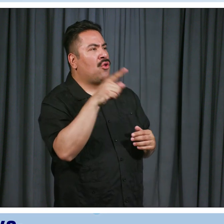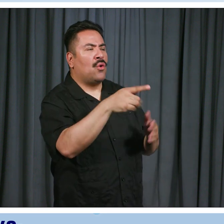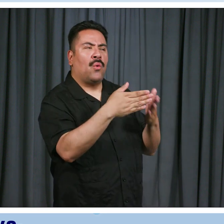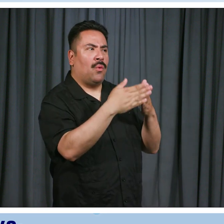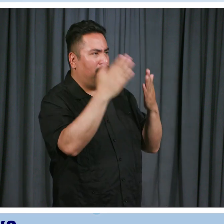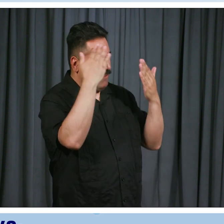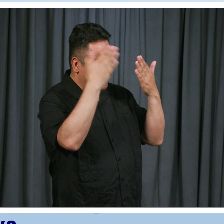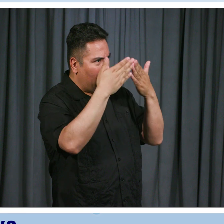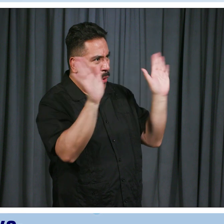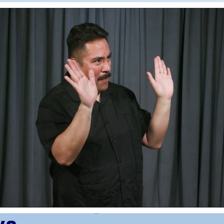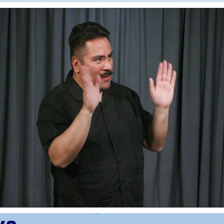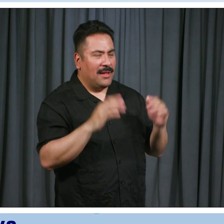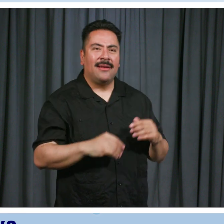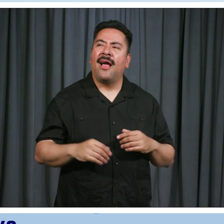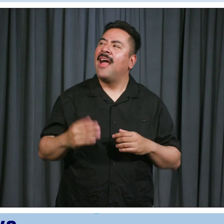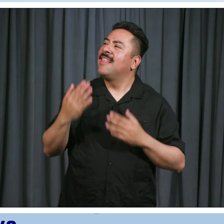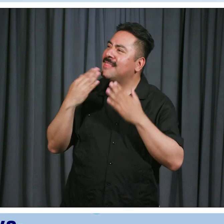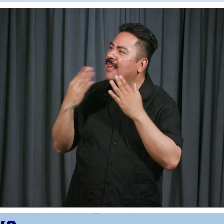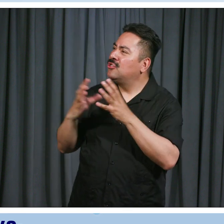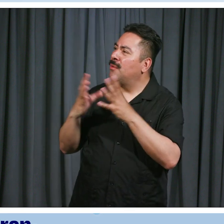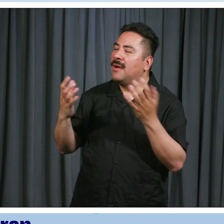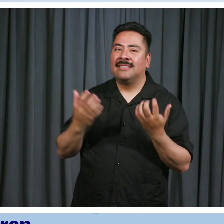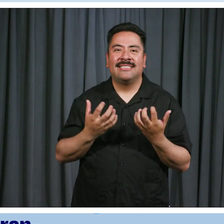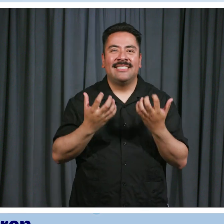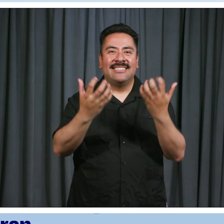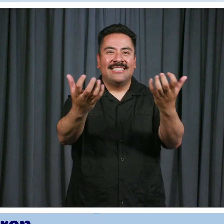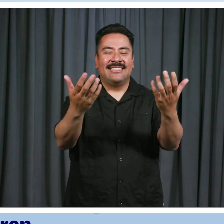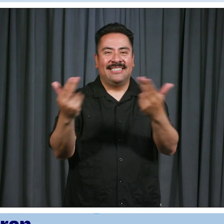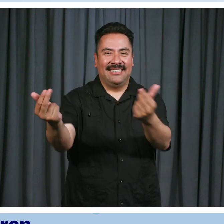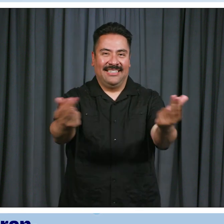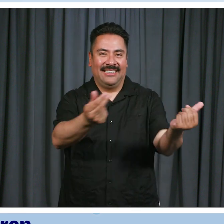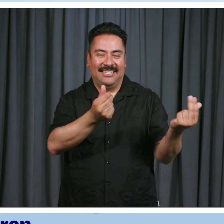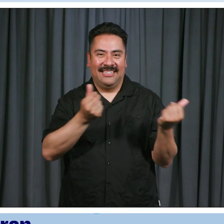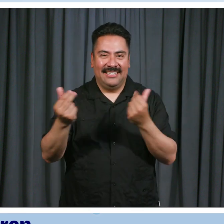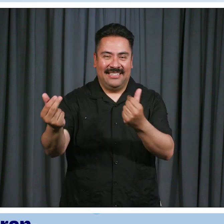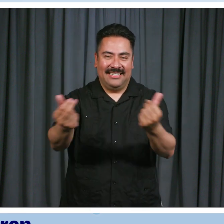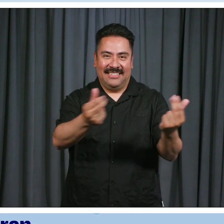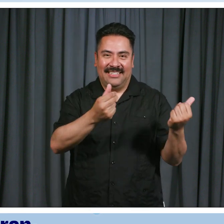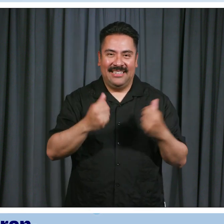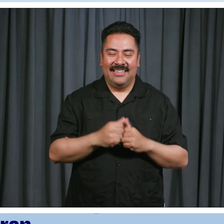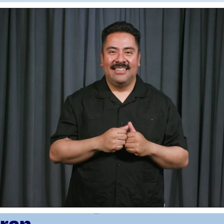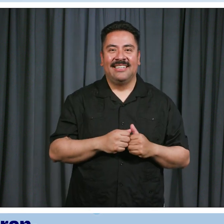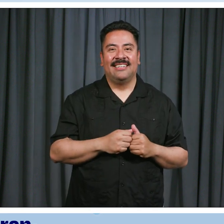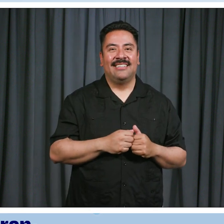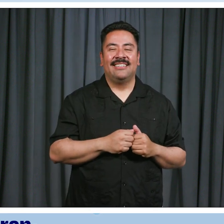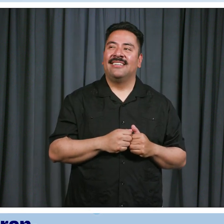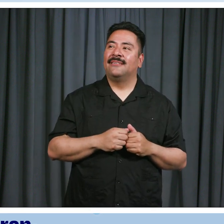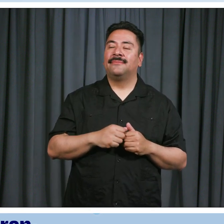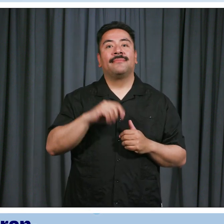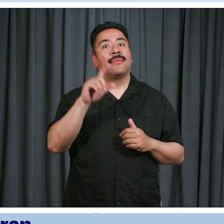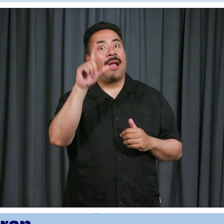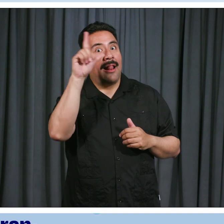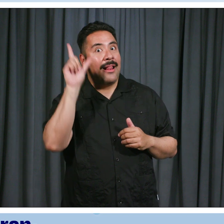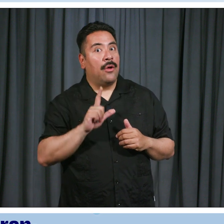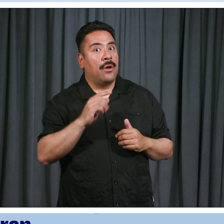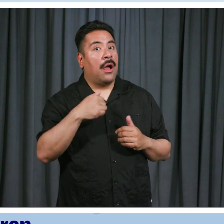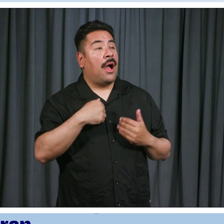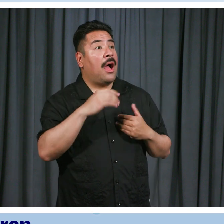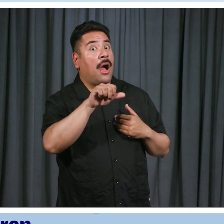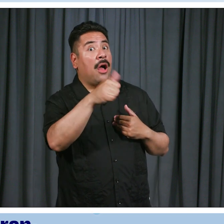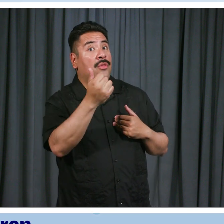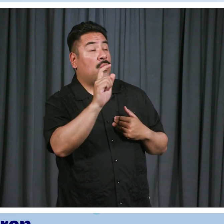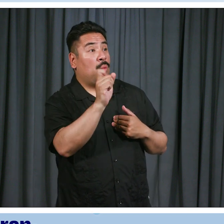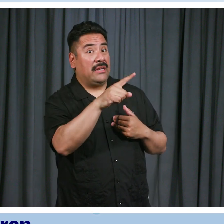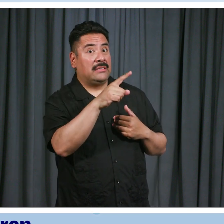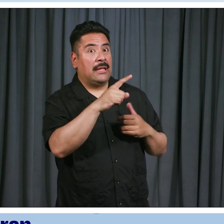much. Said no one. Yeah, no. Okay, well, one other question, then I'm